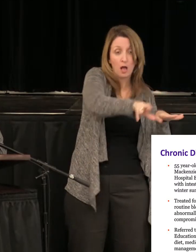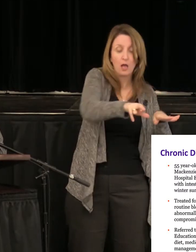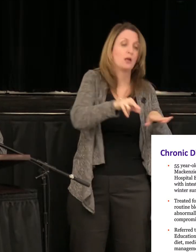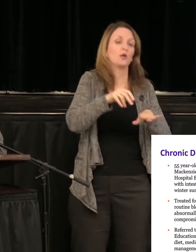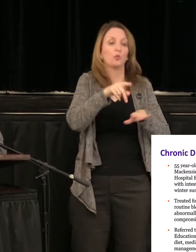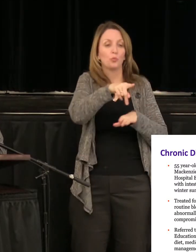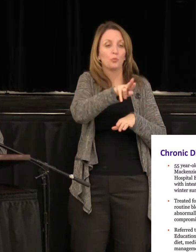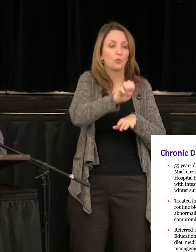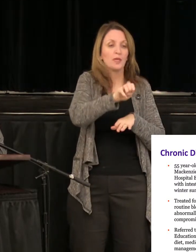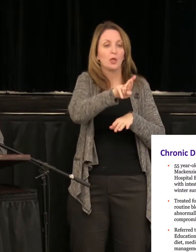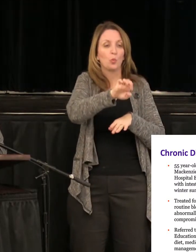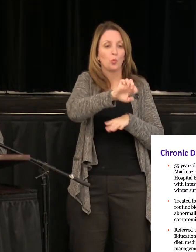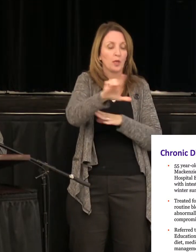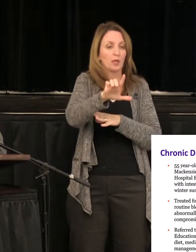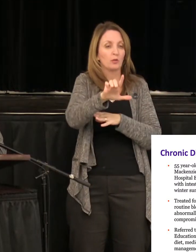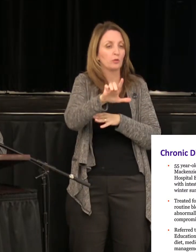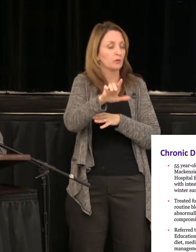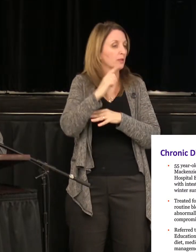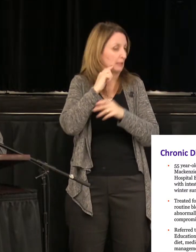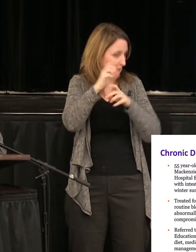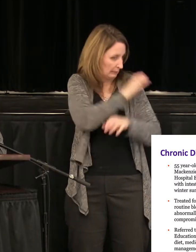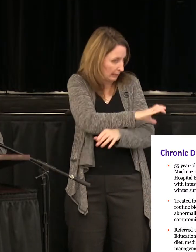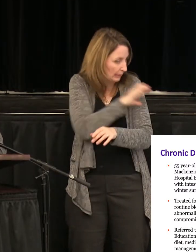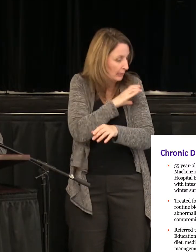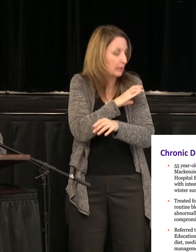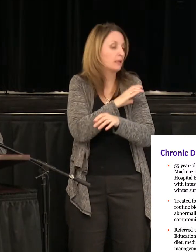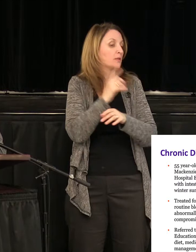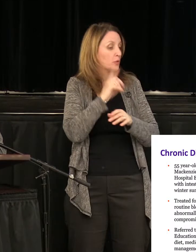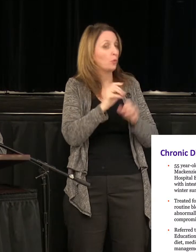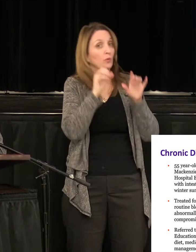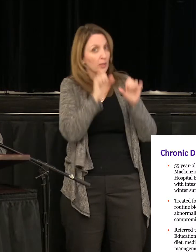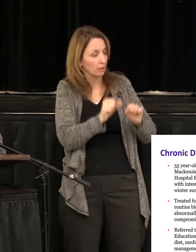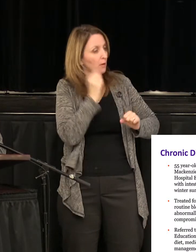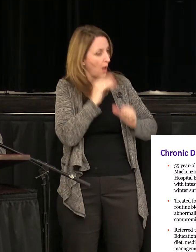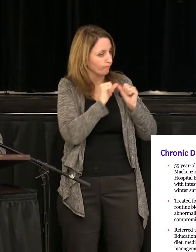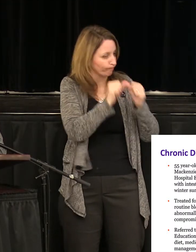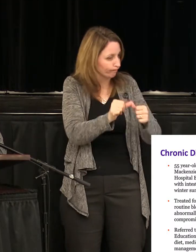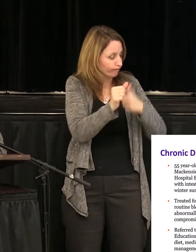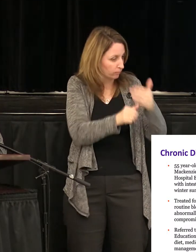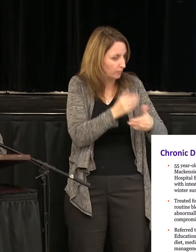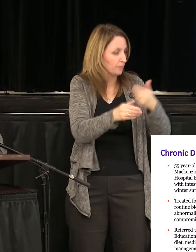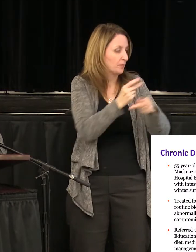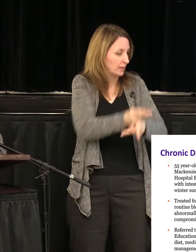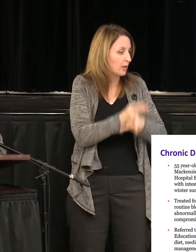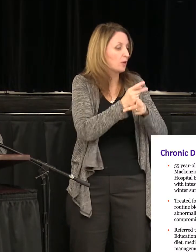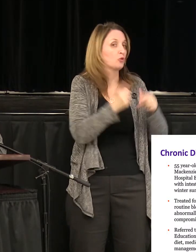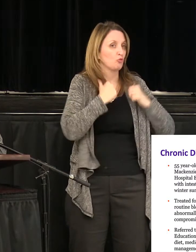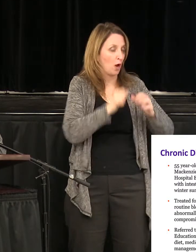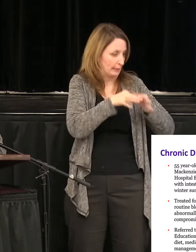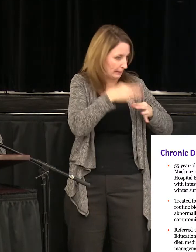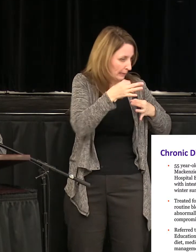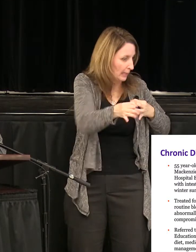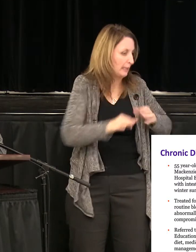insufficiency clinic. So hopefully, in a way to get the best possible treatment, best possible care to delay the potential onset of